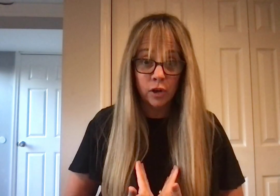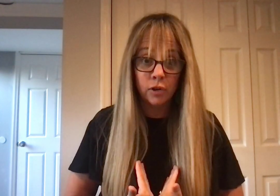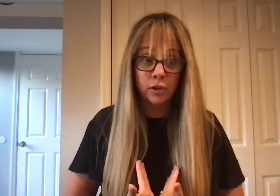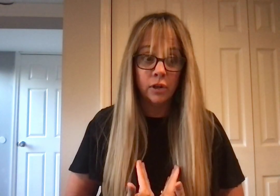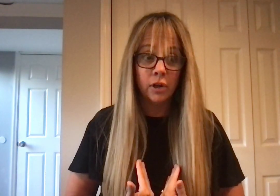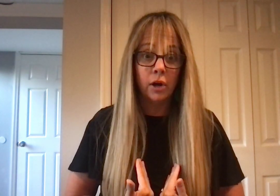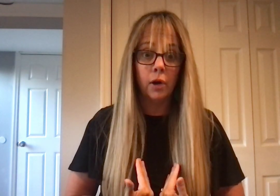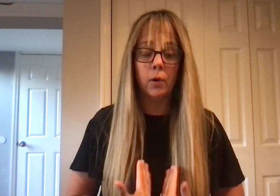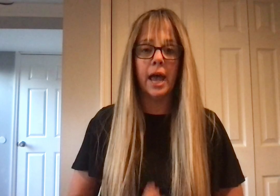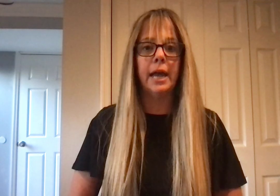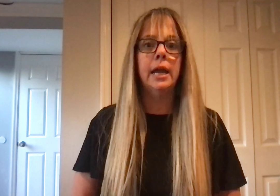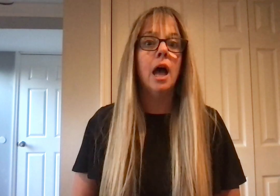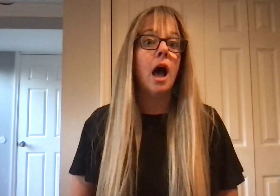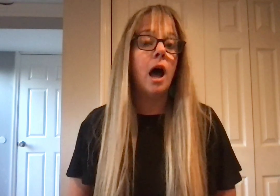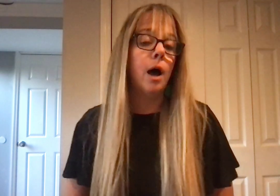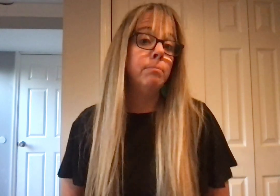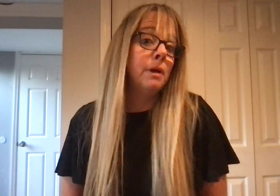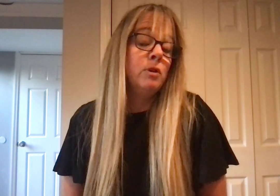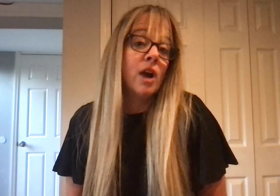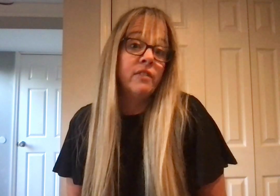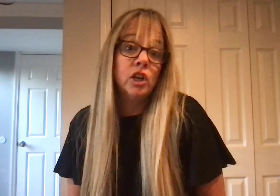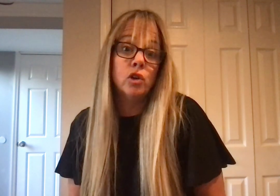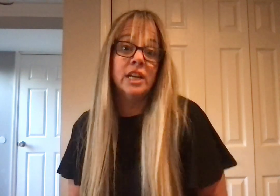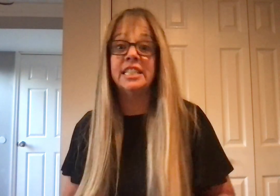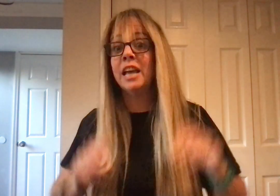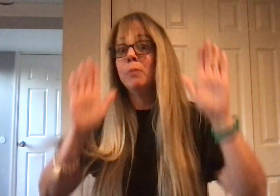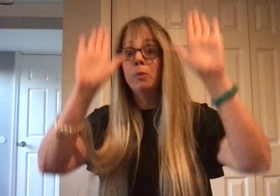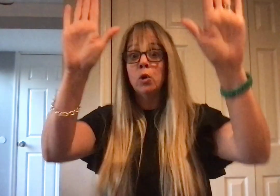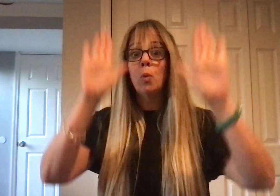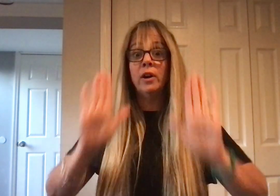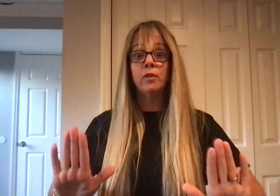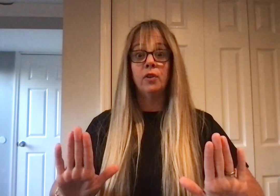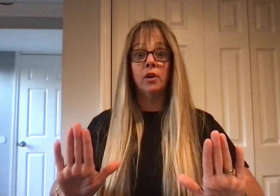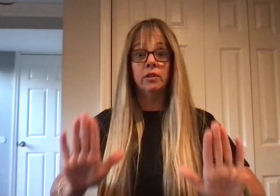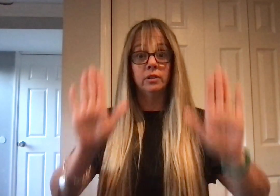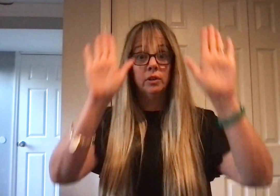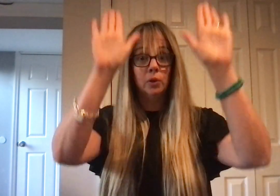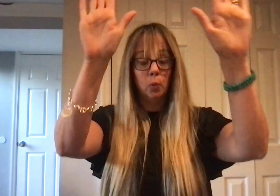tired. Okay. Maybe you're having a great day. Maybe you're wonderful.